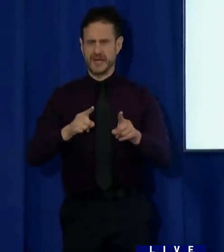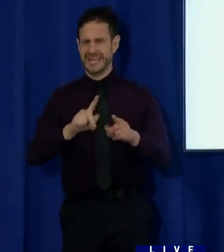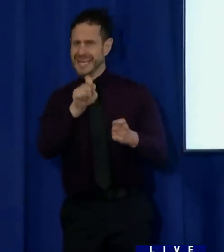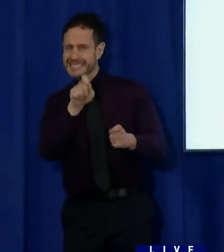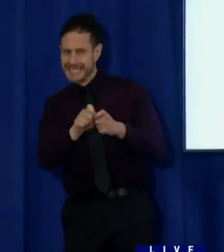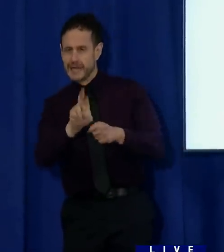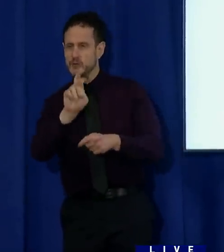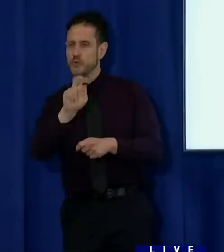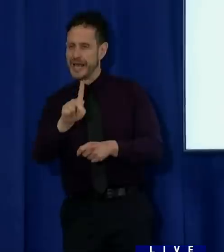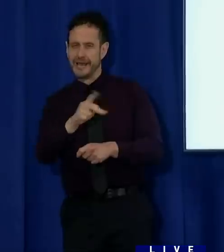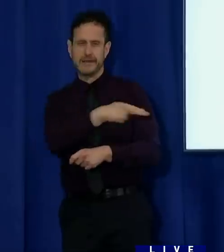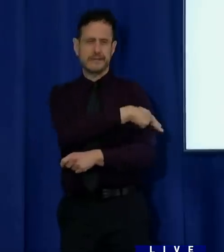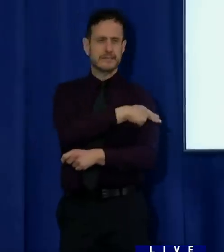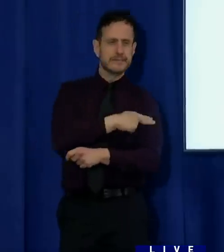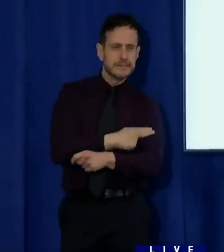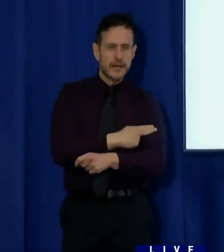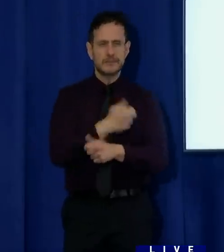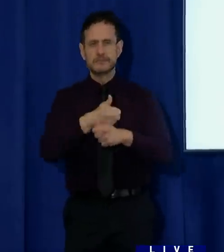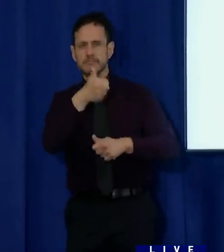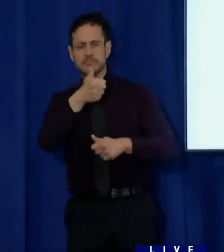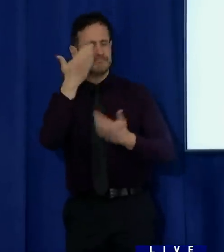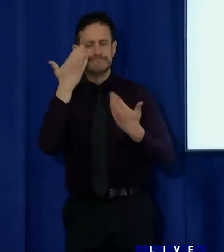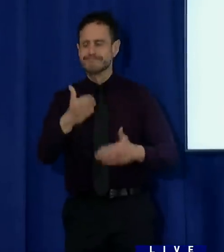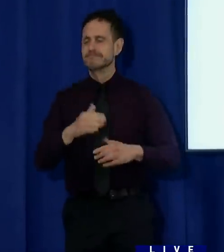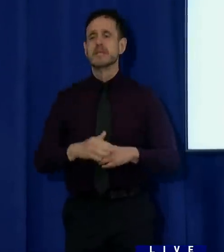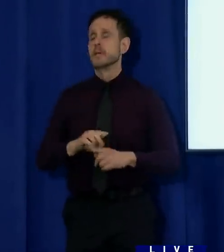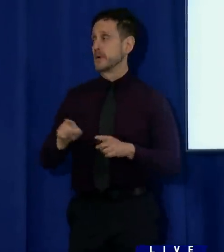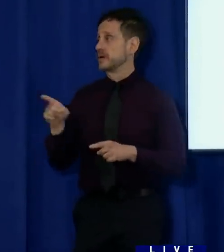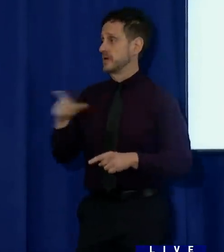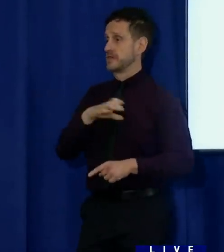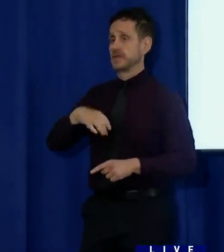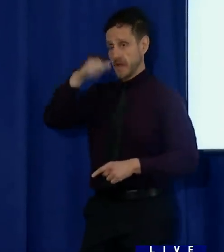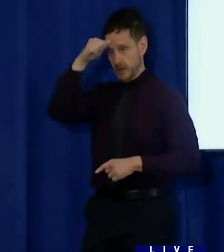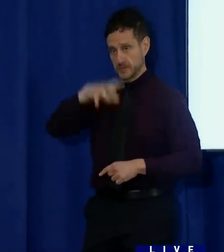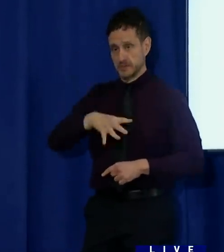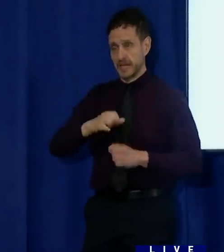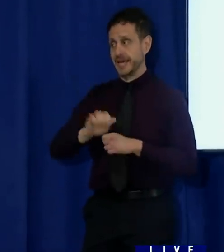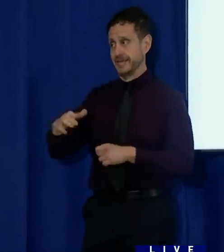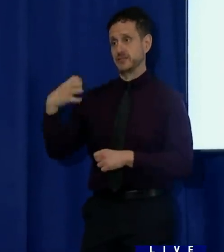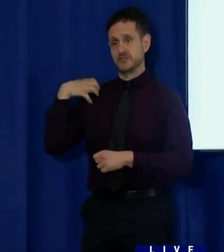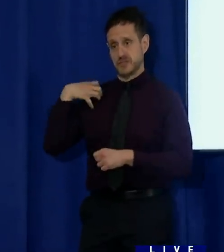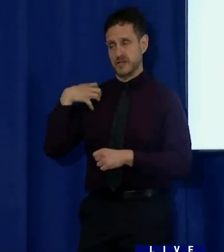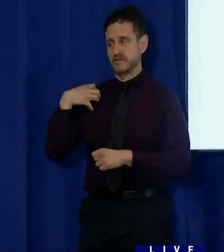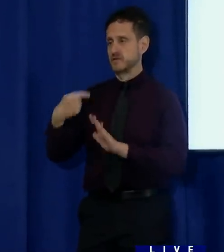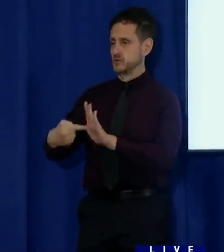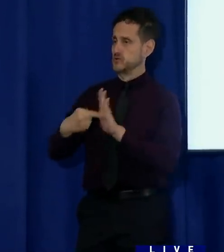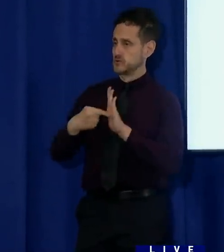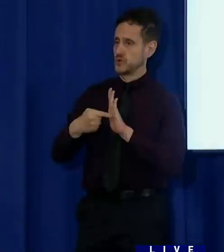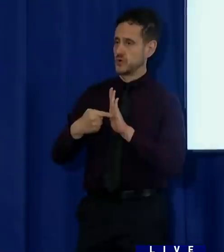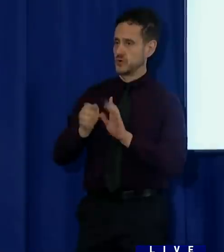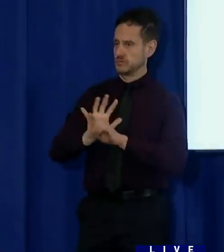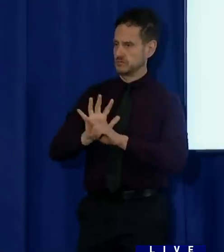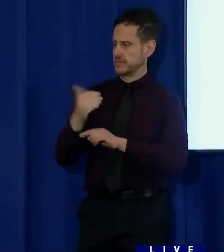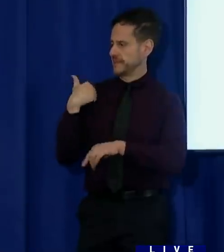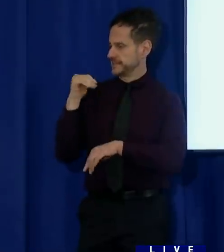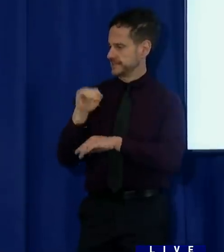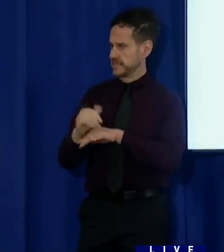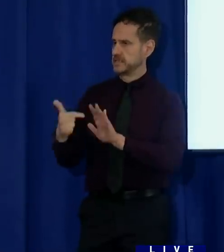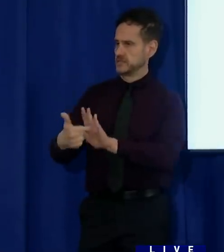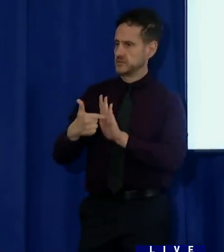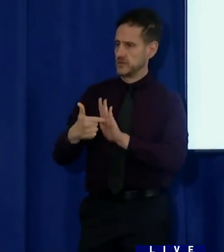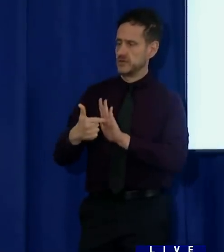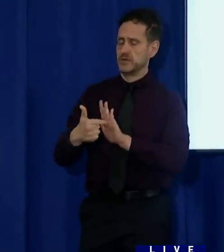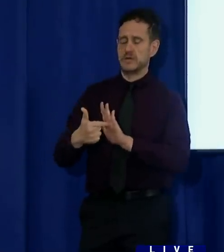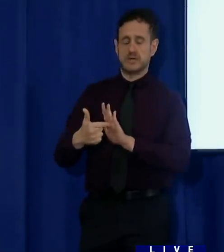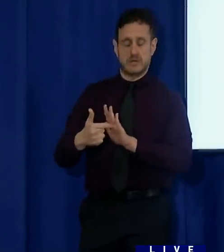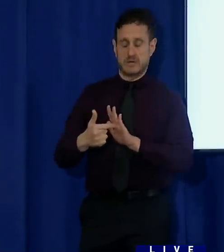generous enough with his chief to come down and show us the videotape last evening. After that, the